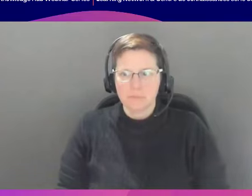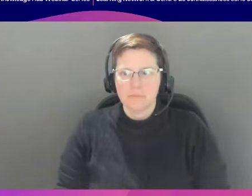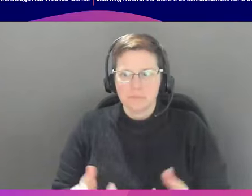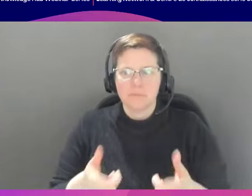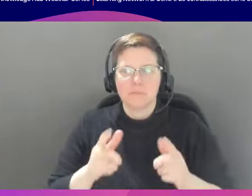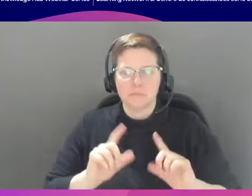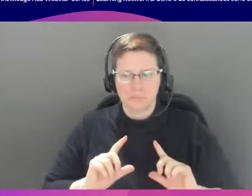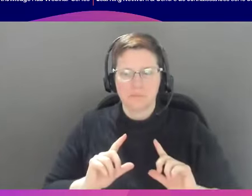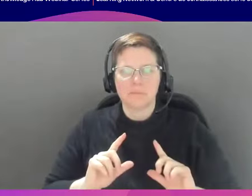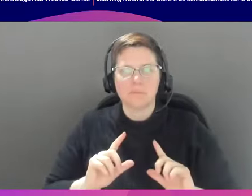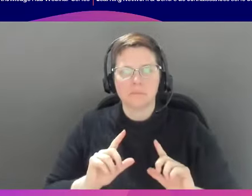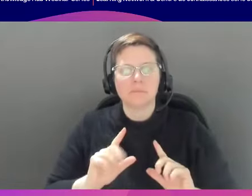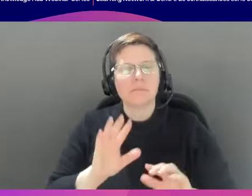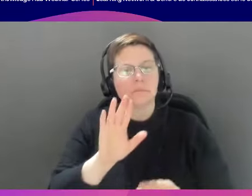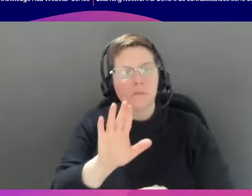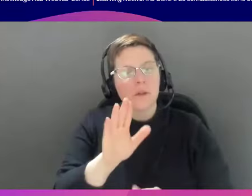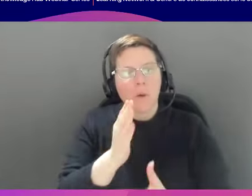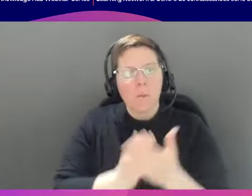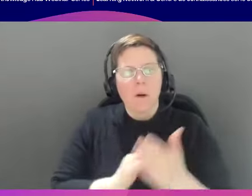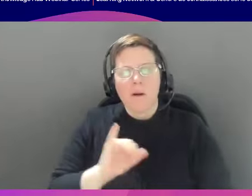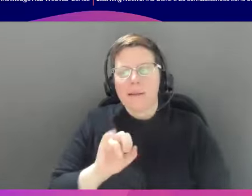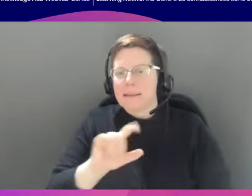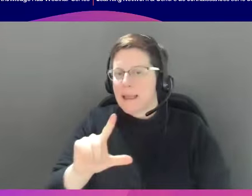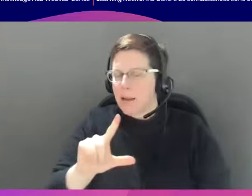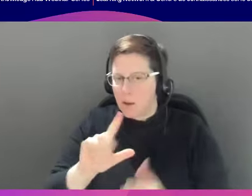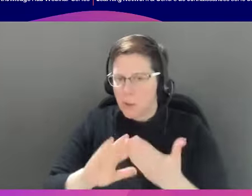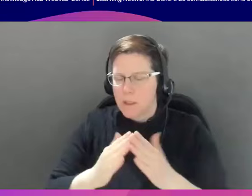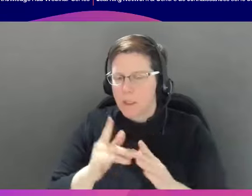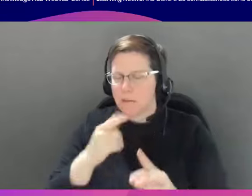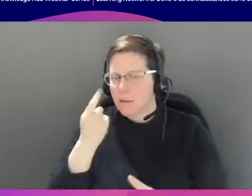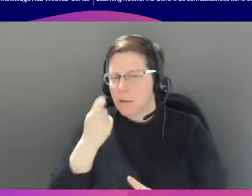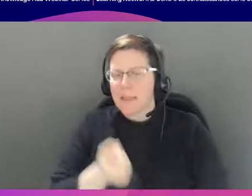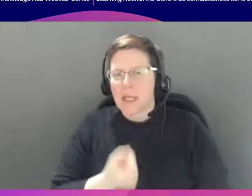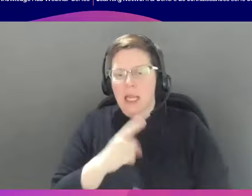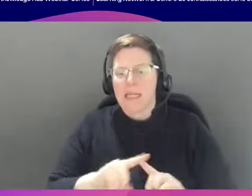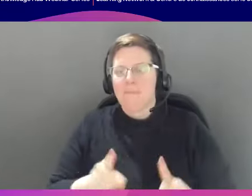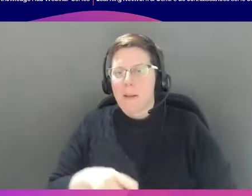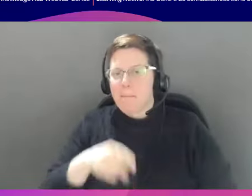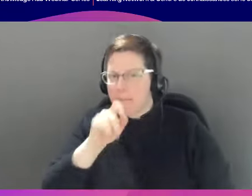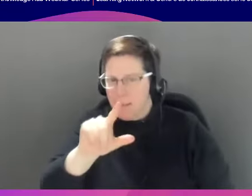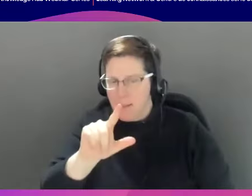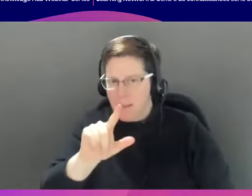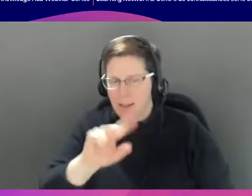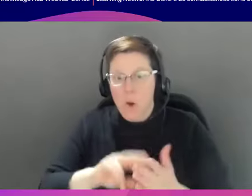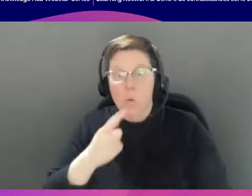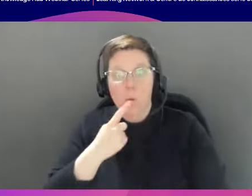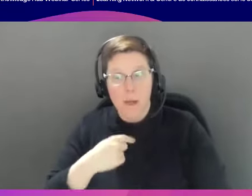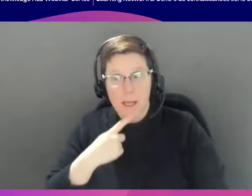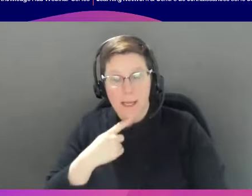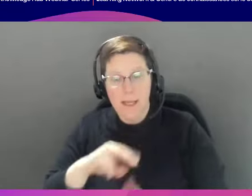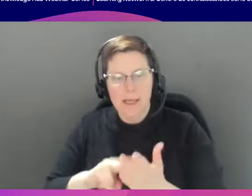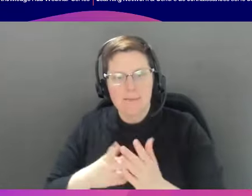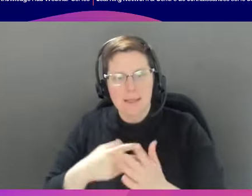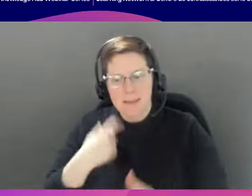also about taking different pills. So taking the red pill refers to revealing the truths about this incel hierarchy that women are